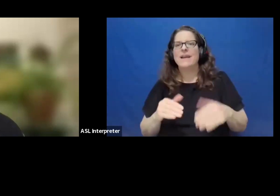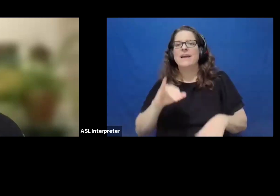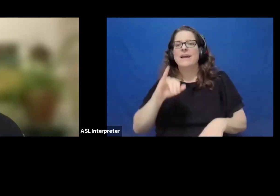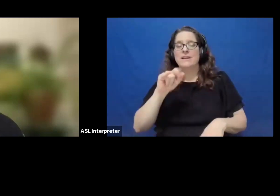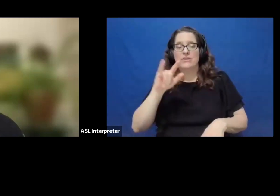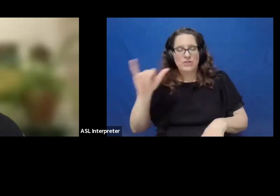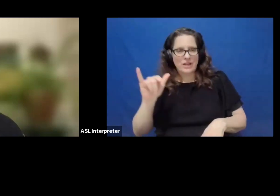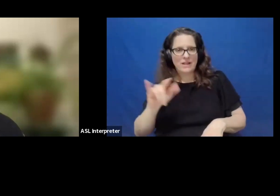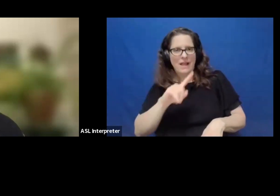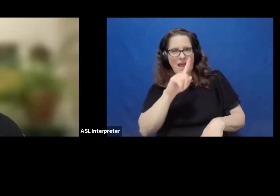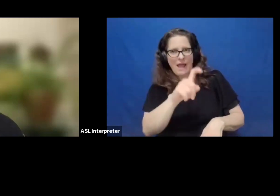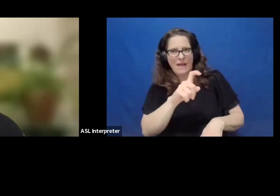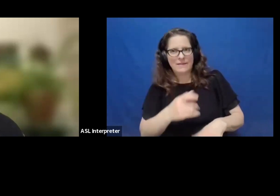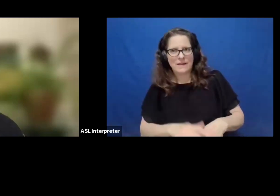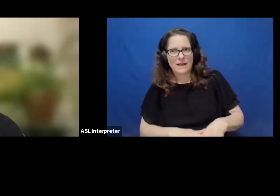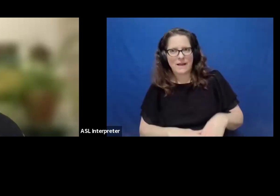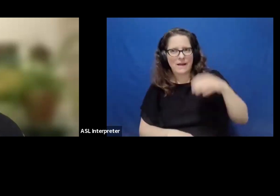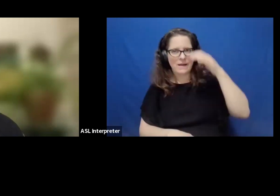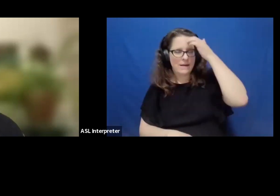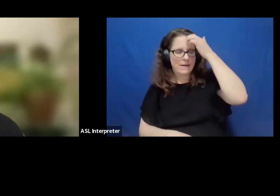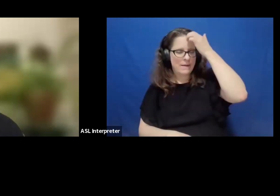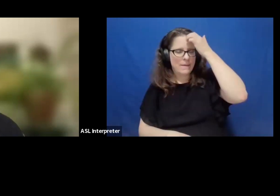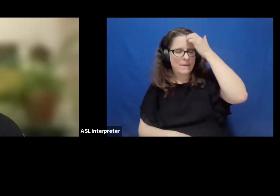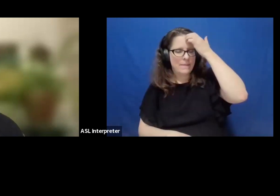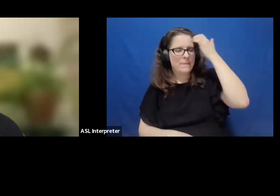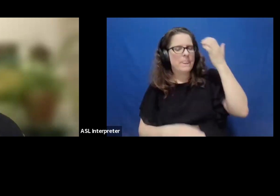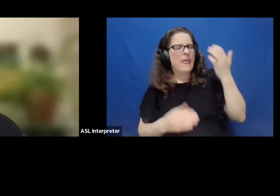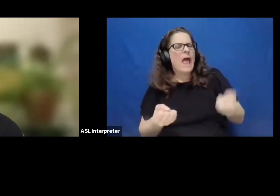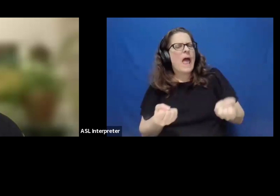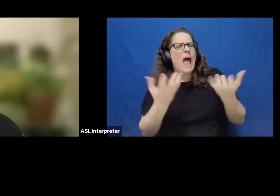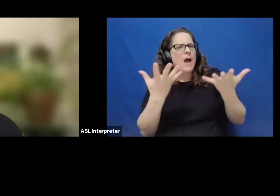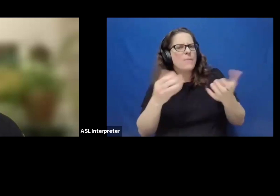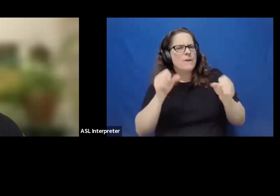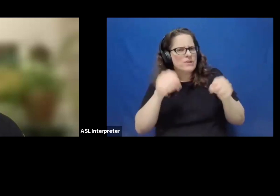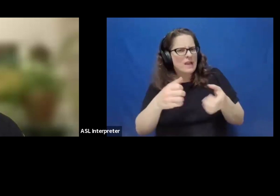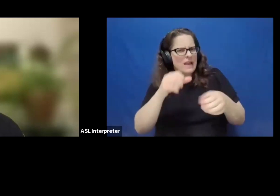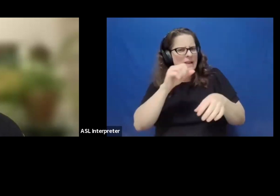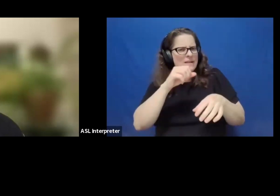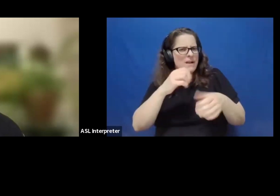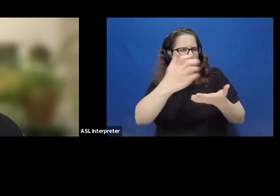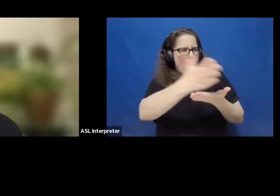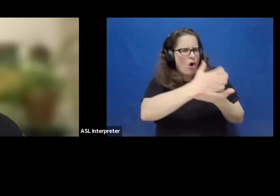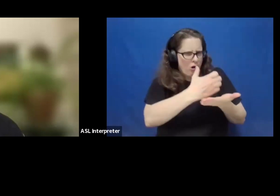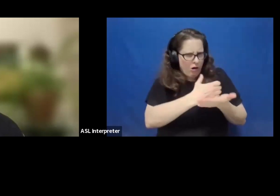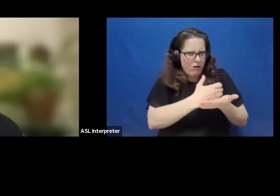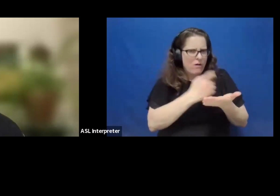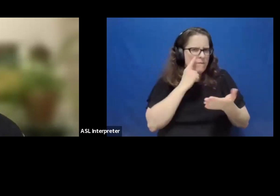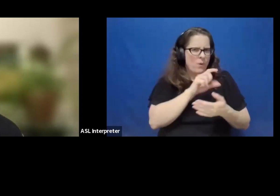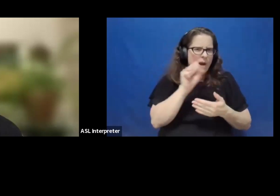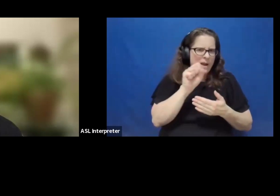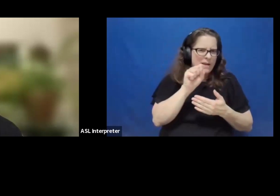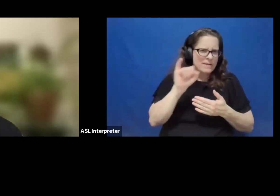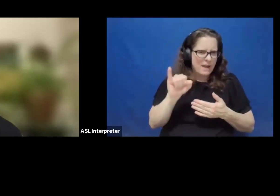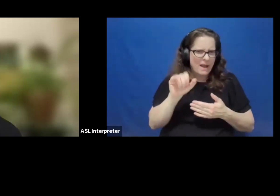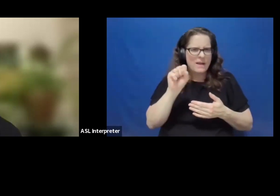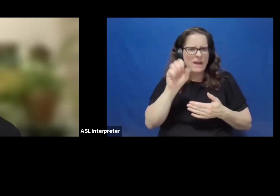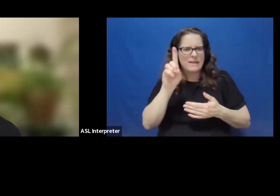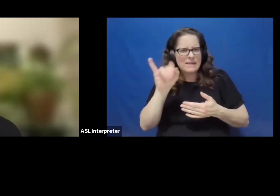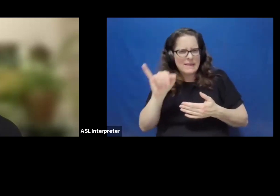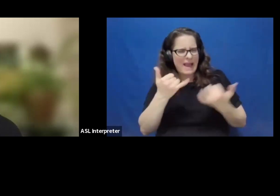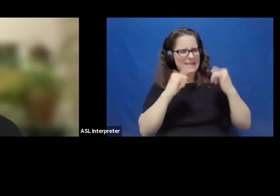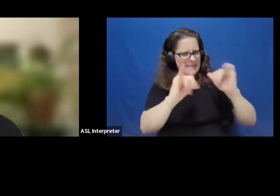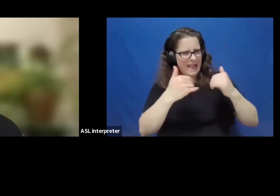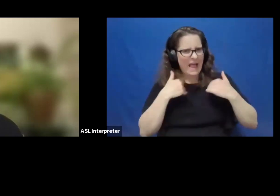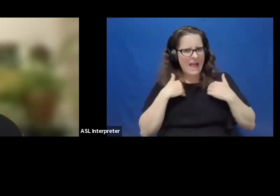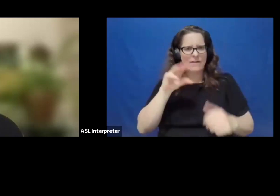either working and SSI on SSI or SSDI to still be eligible for Medicare? Okay, good